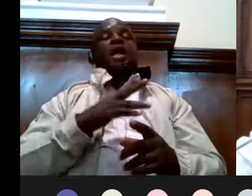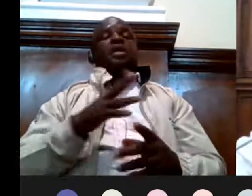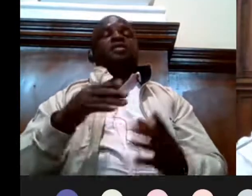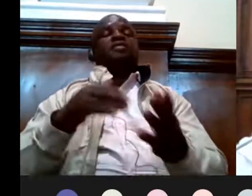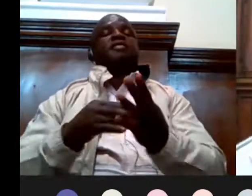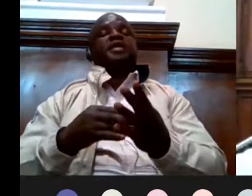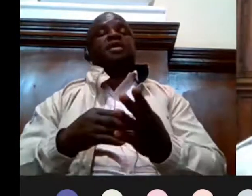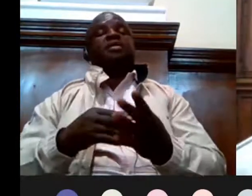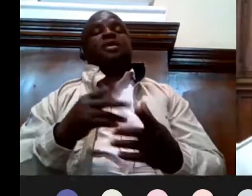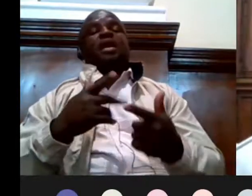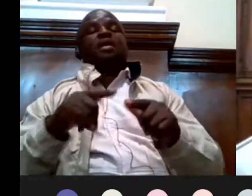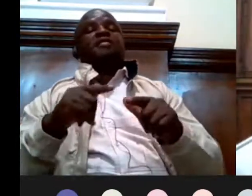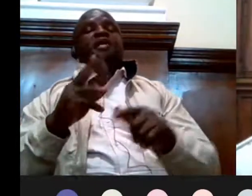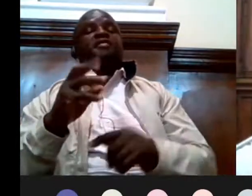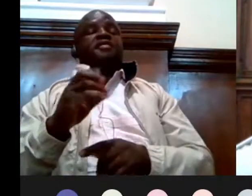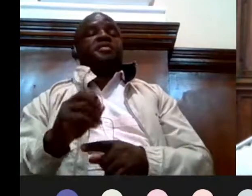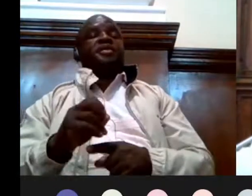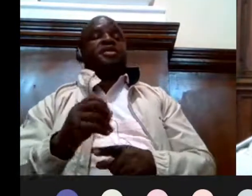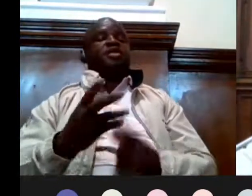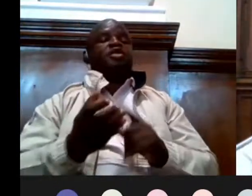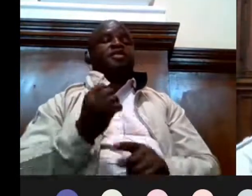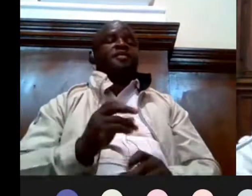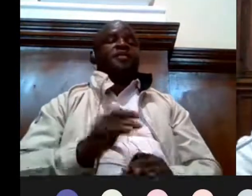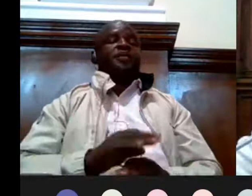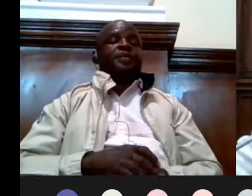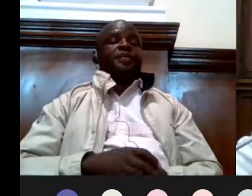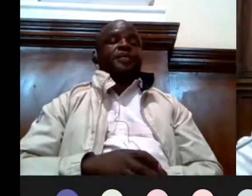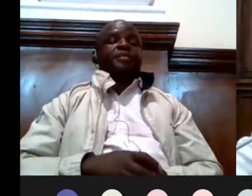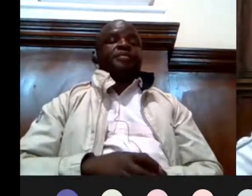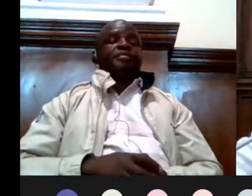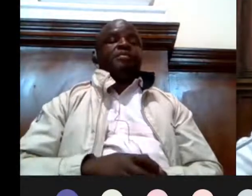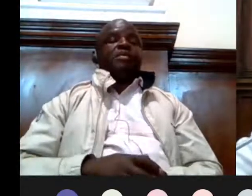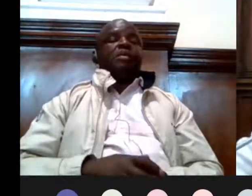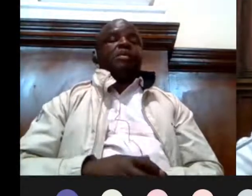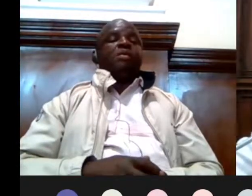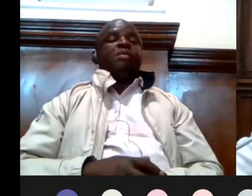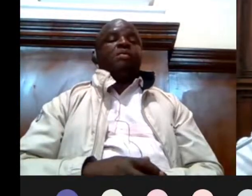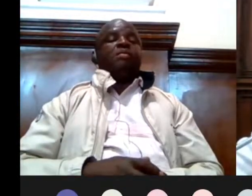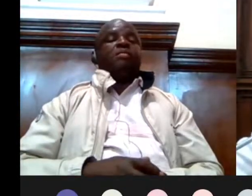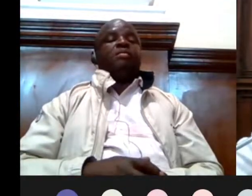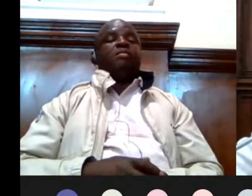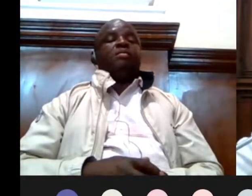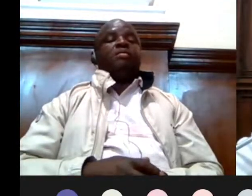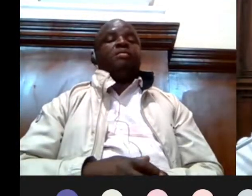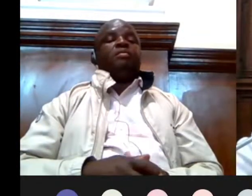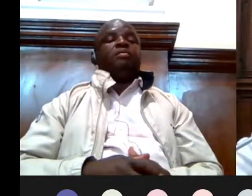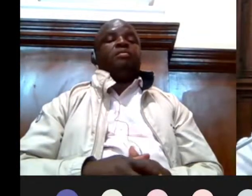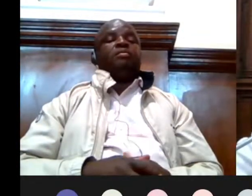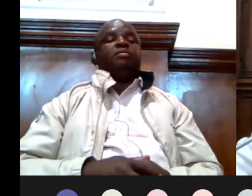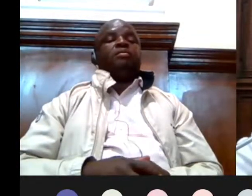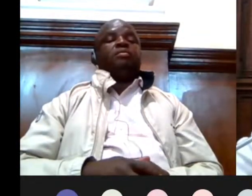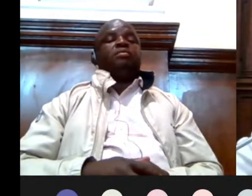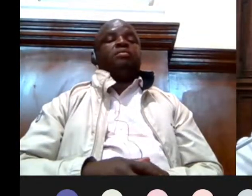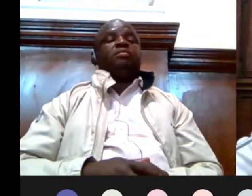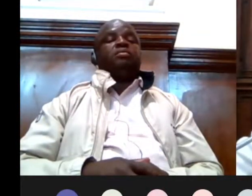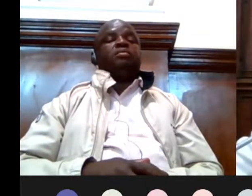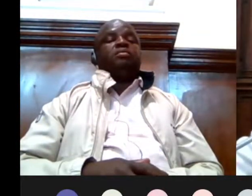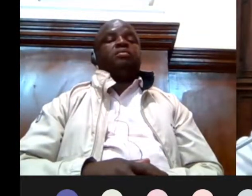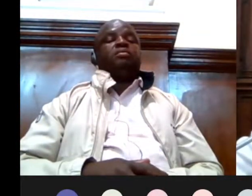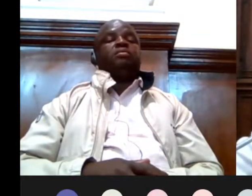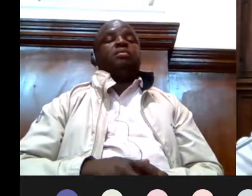ho 50-50 kapa yona 30% set aside bakeng sa bomme ba rona ba